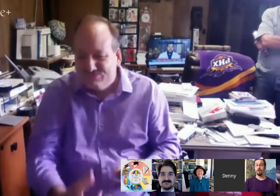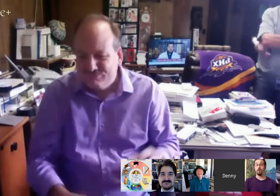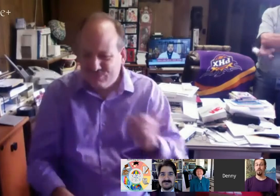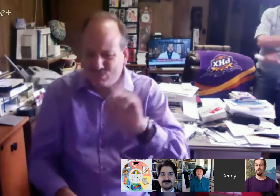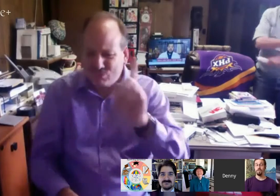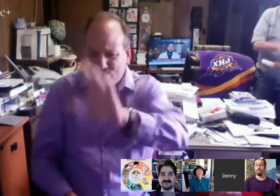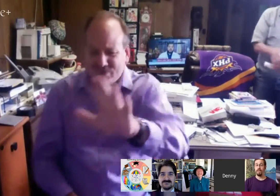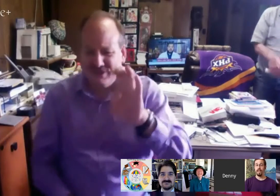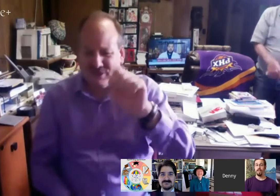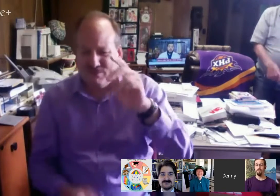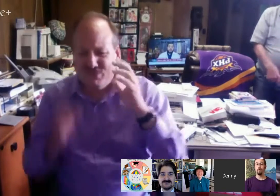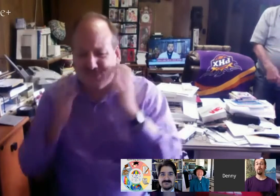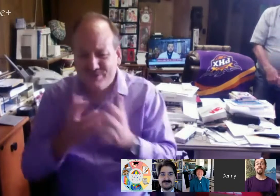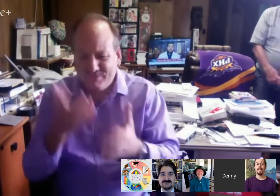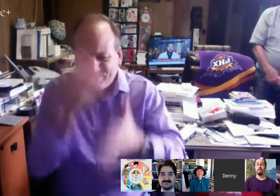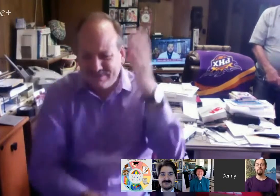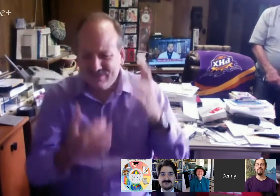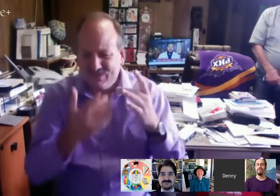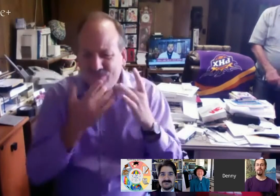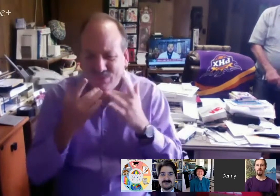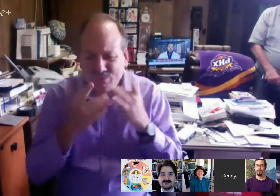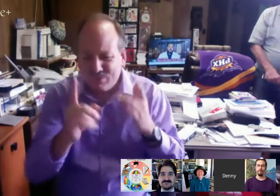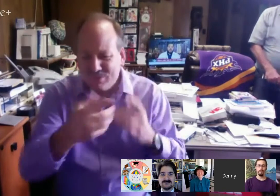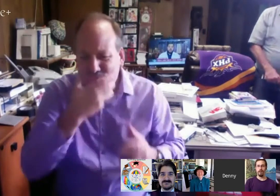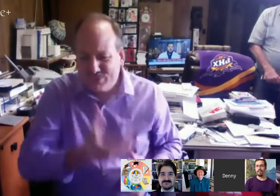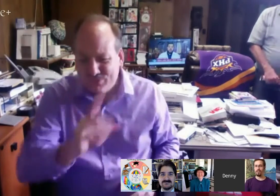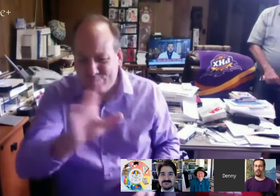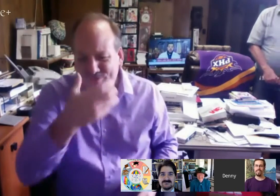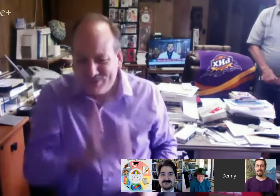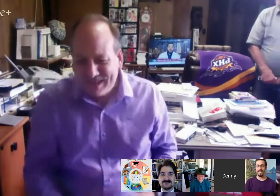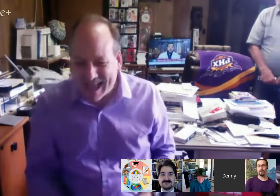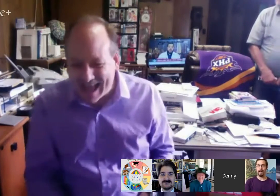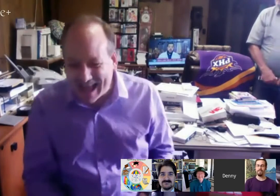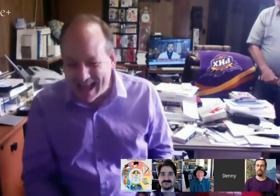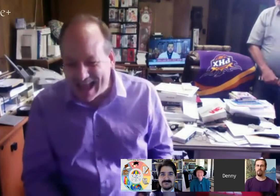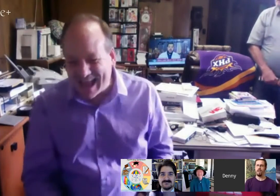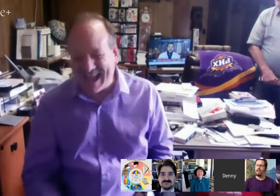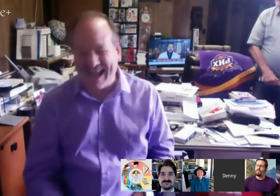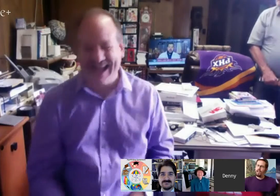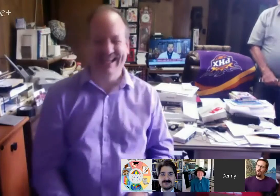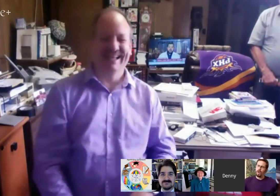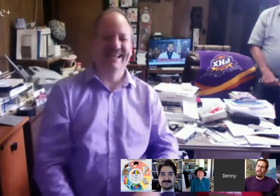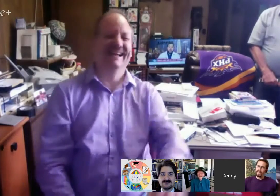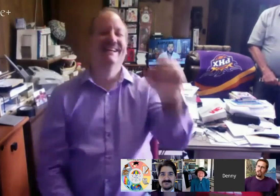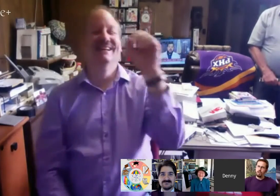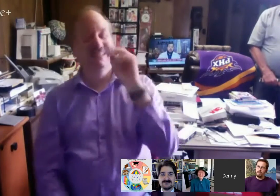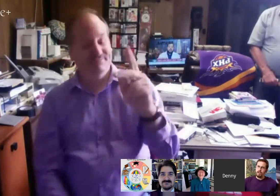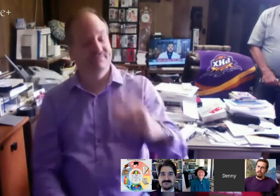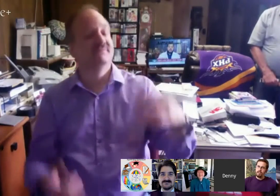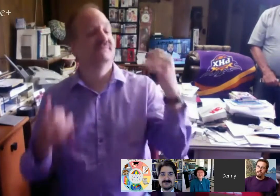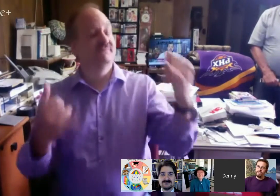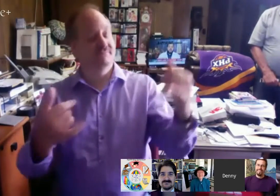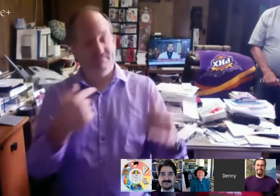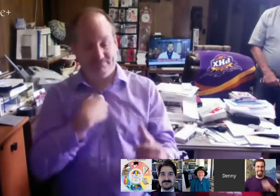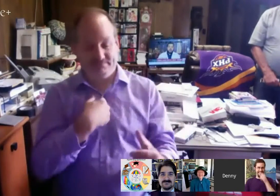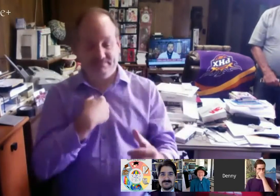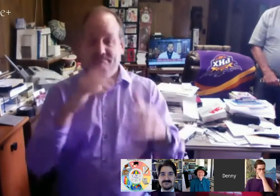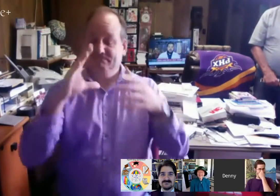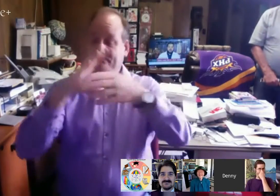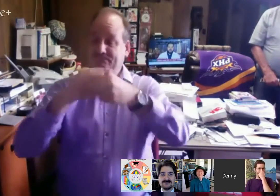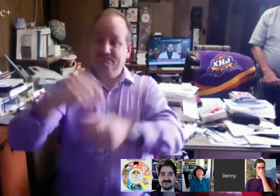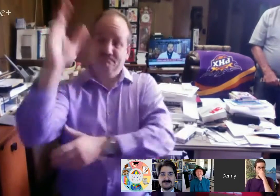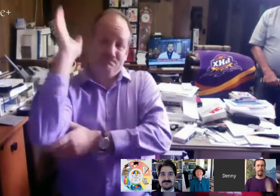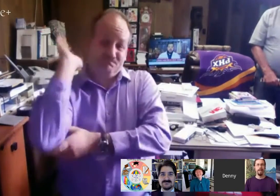just like Forrest Gump, who'd been running across the country back and forth. Valerie, where is your beard?